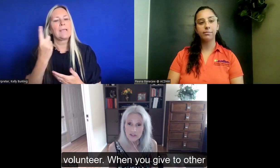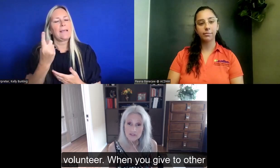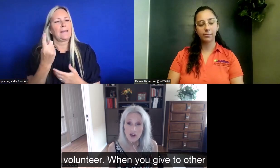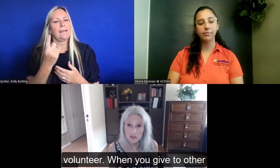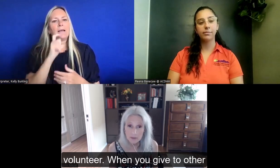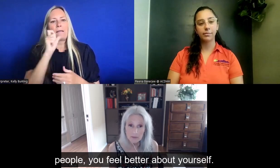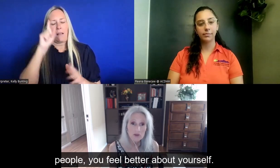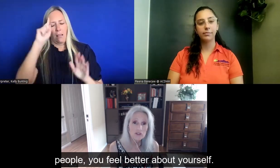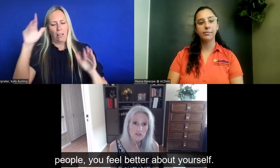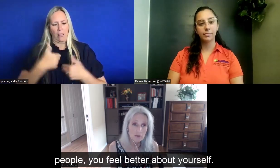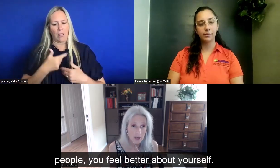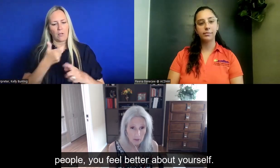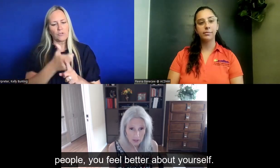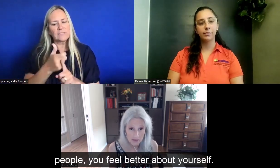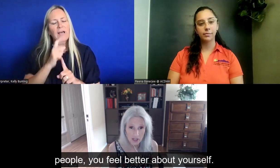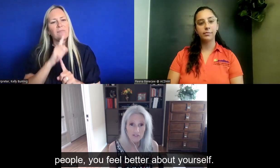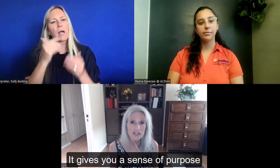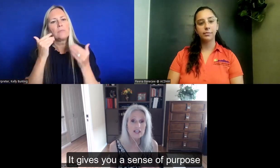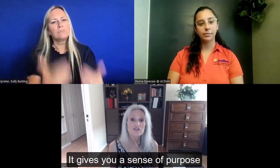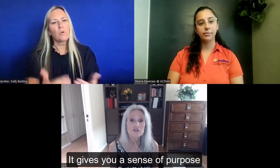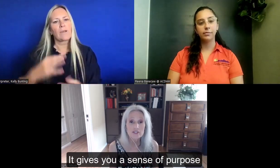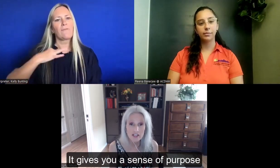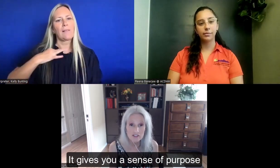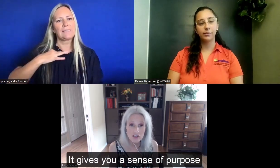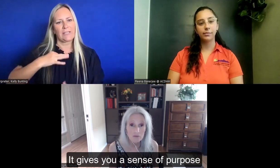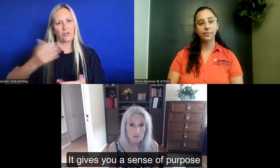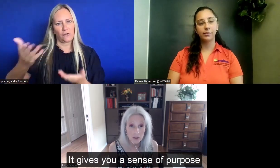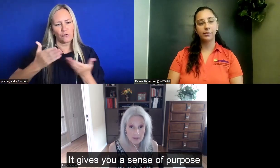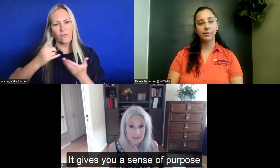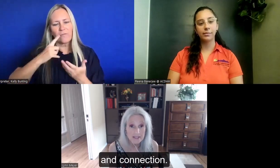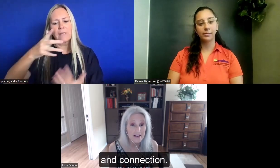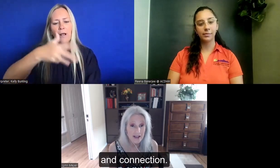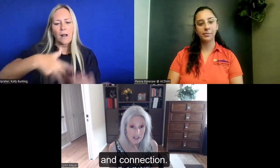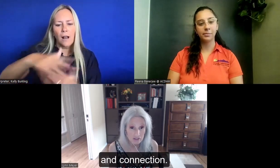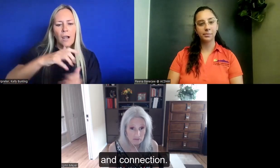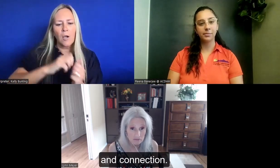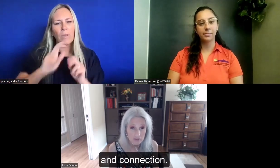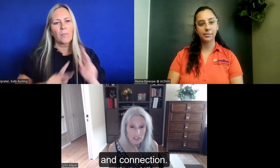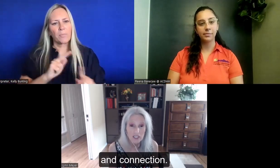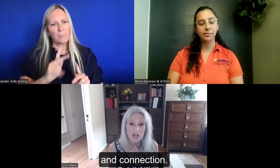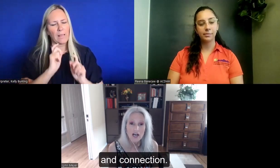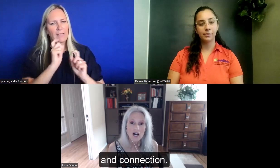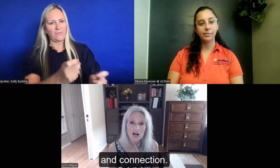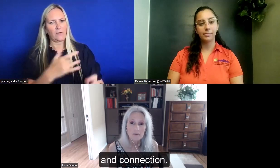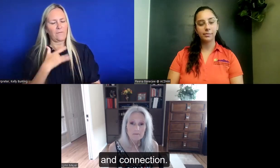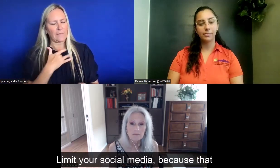When you give to other people, you feel better about yourself. It gives you a sense of purpose and connection.